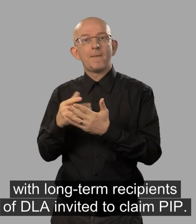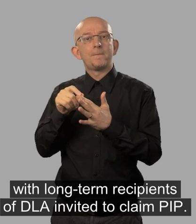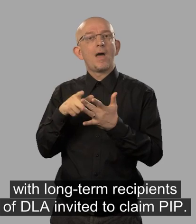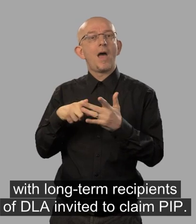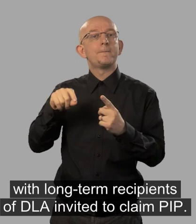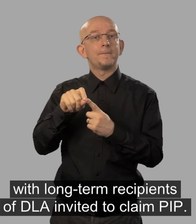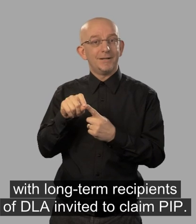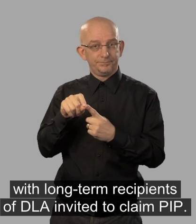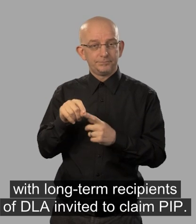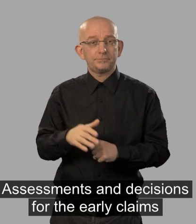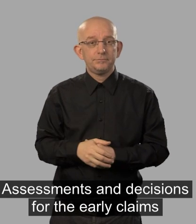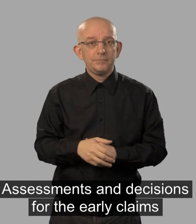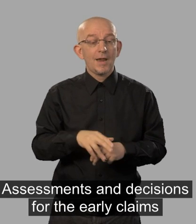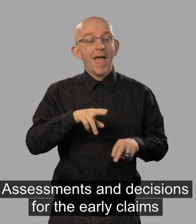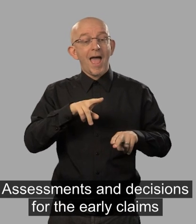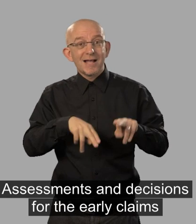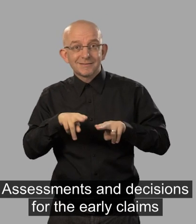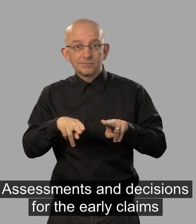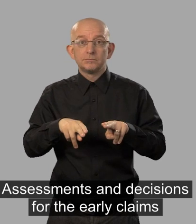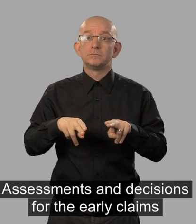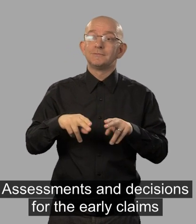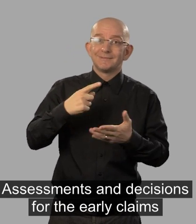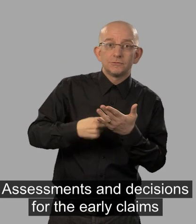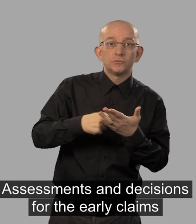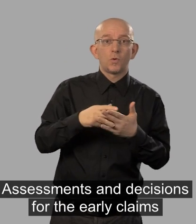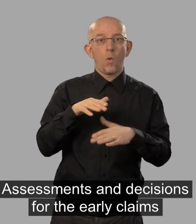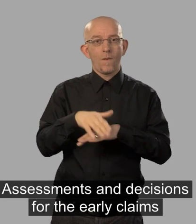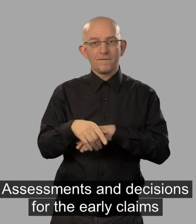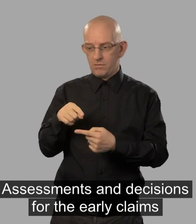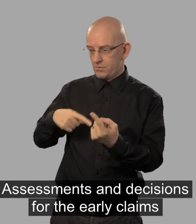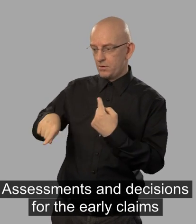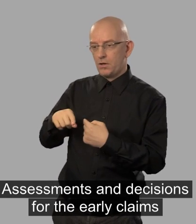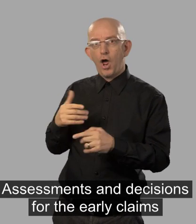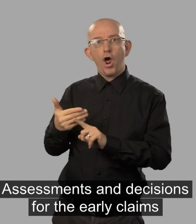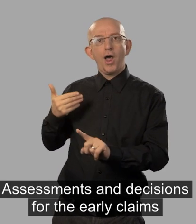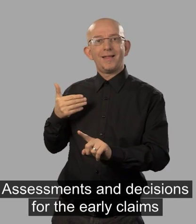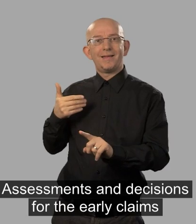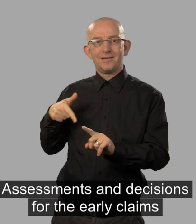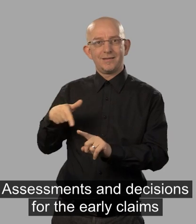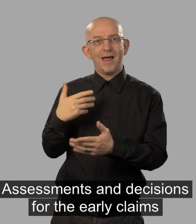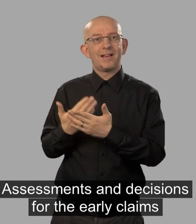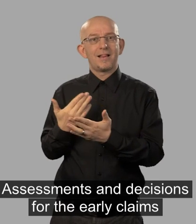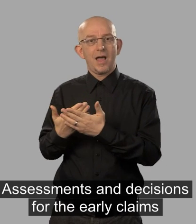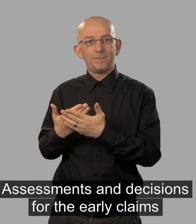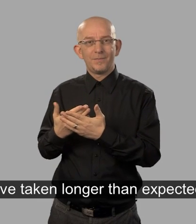claim PIP. Assessments and decisions for the early claims have taken longer than